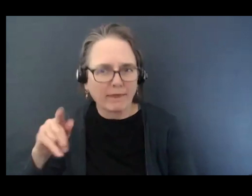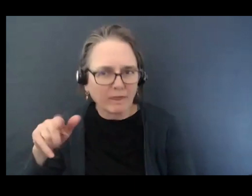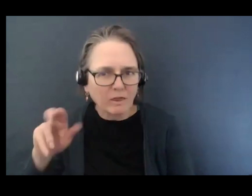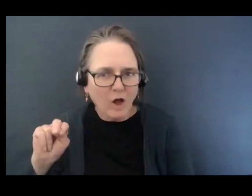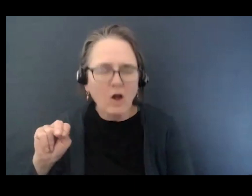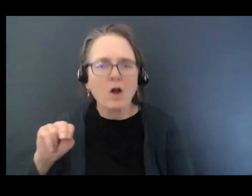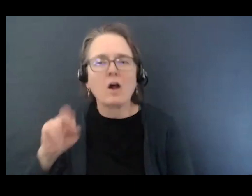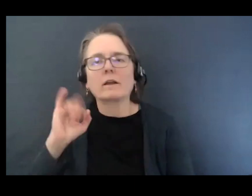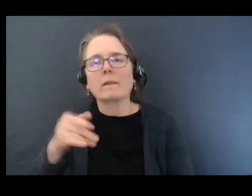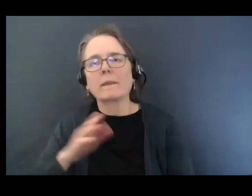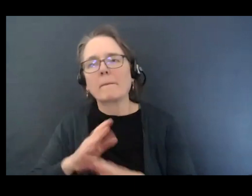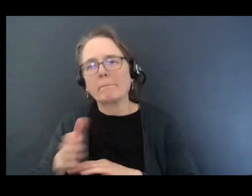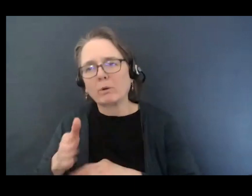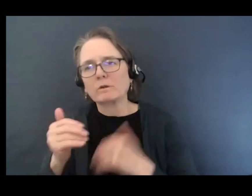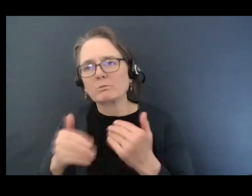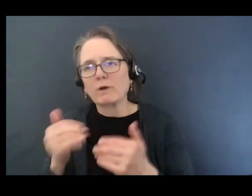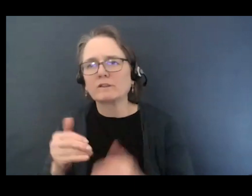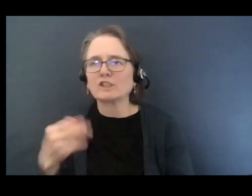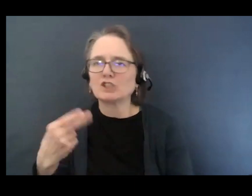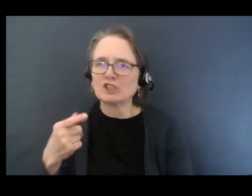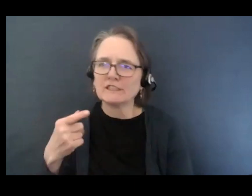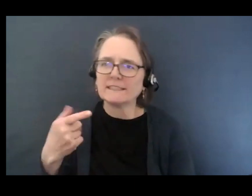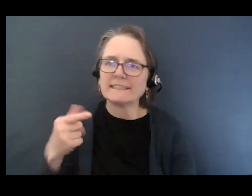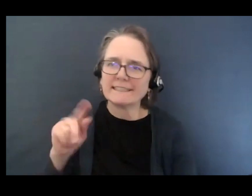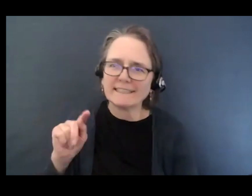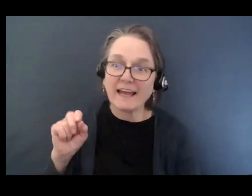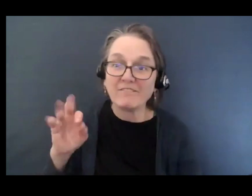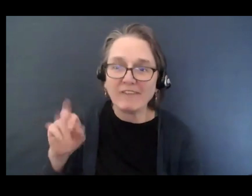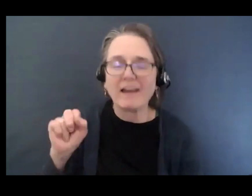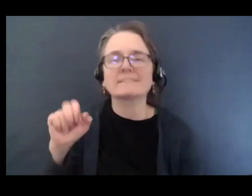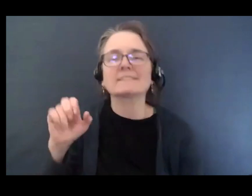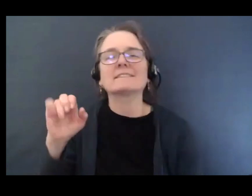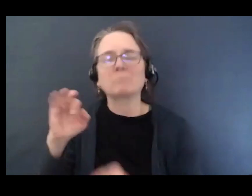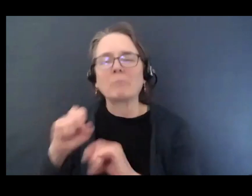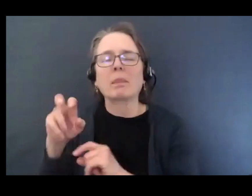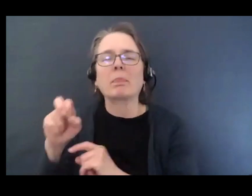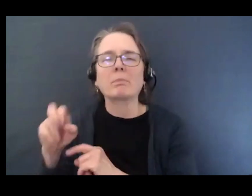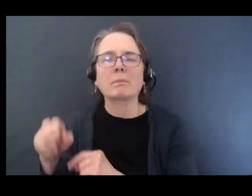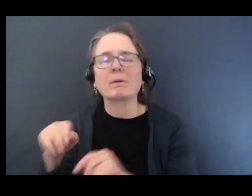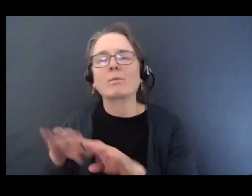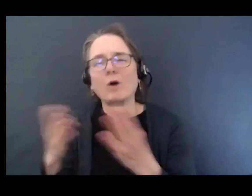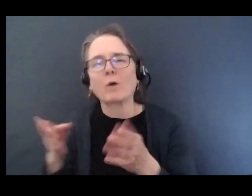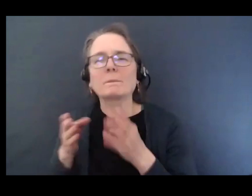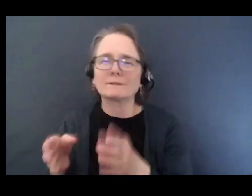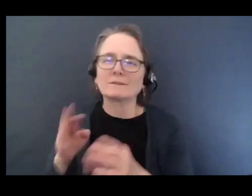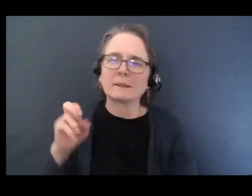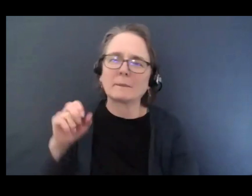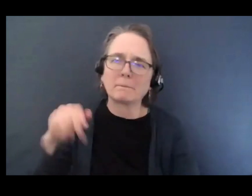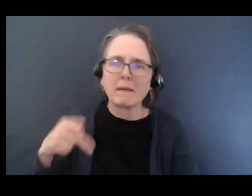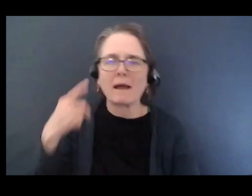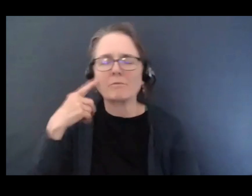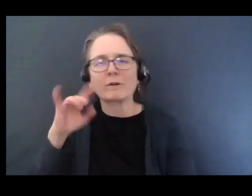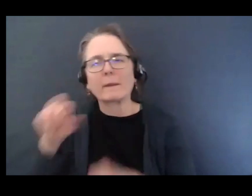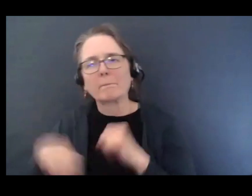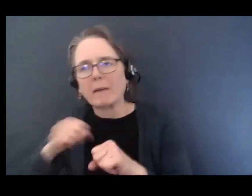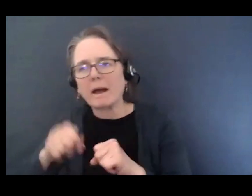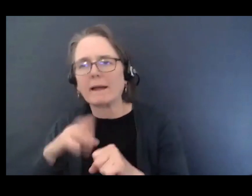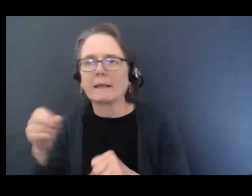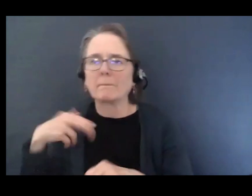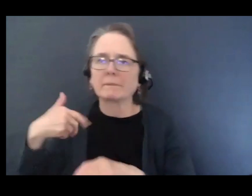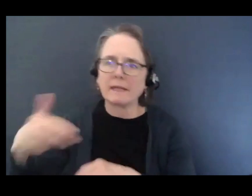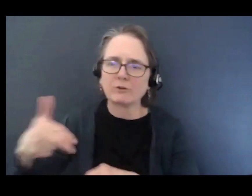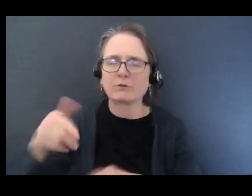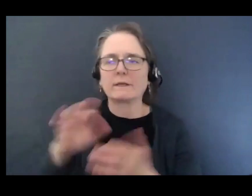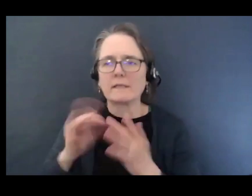do the post-processing, using GTFS data from Mobility Data's database, and OpenStreetMap for the street, bike, and